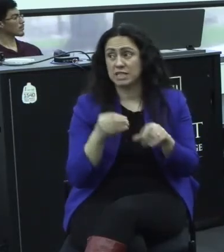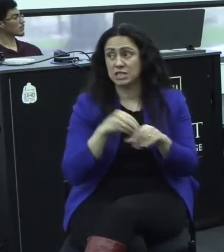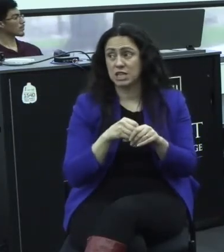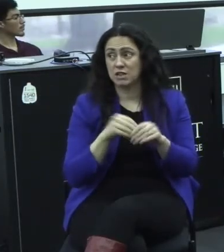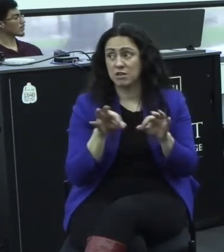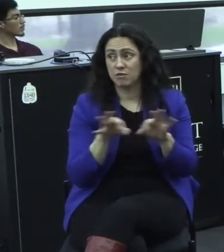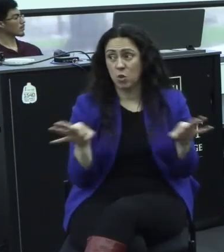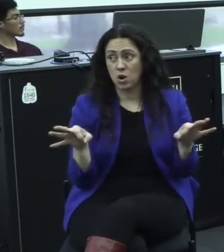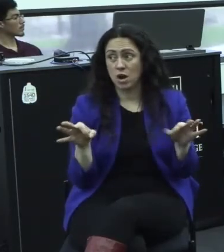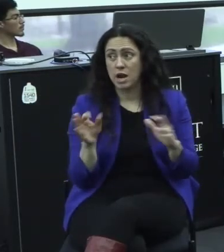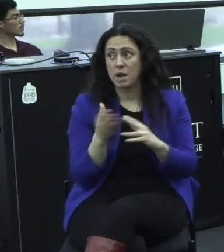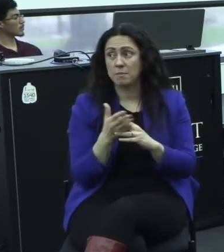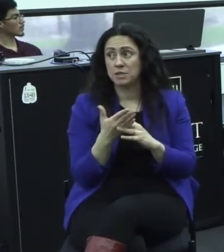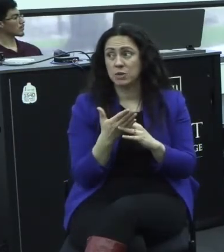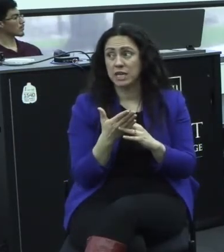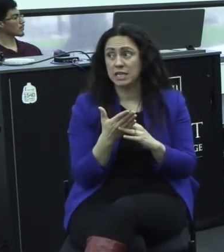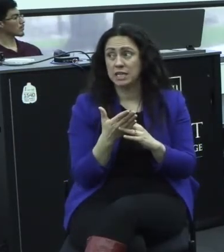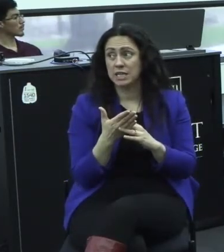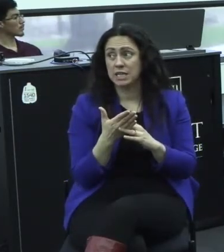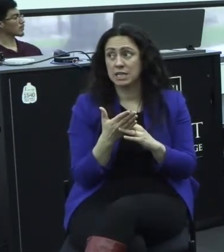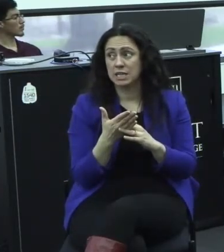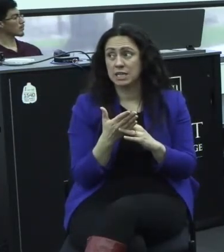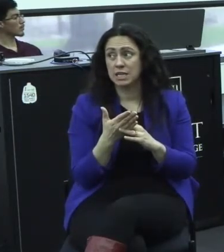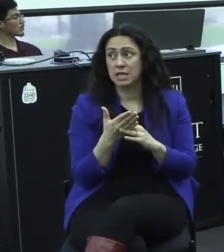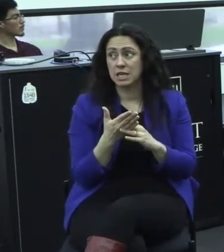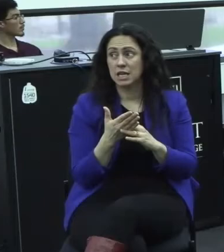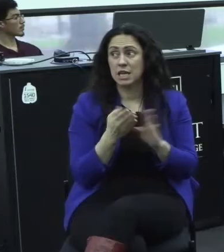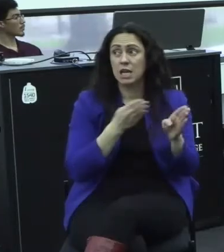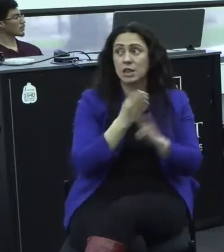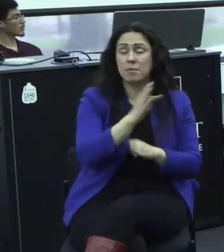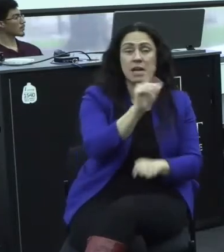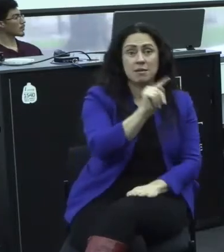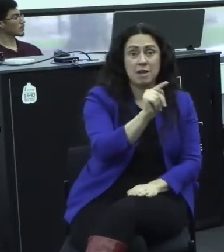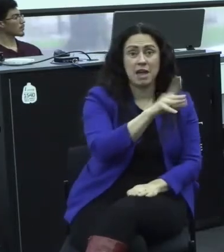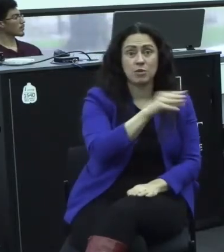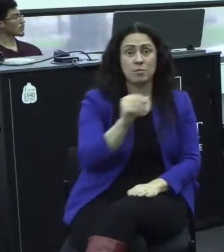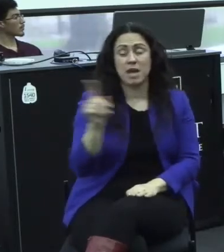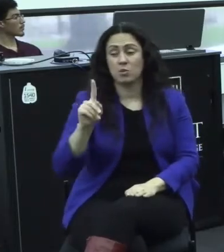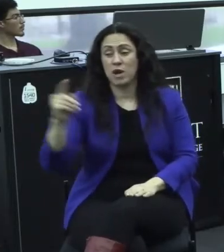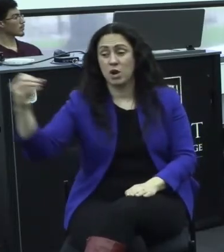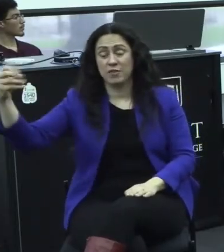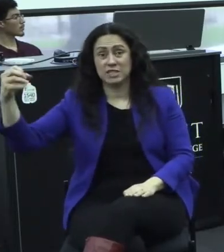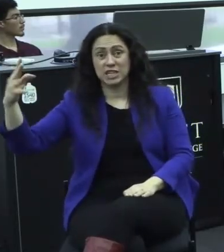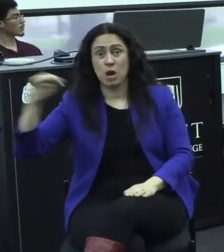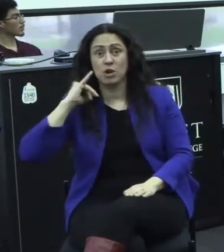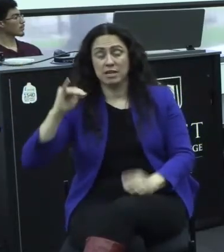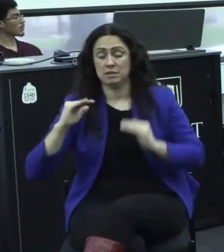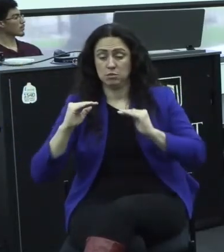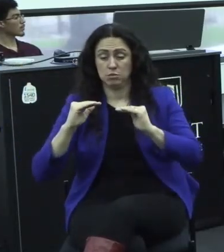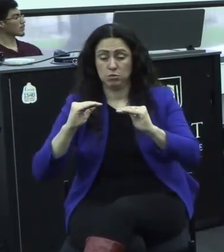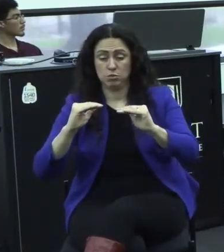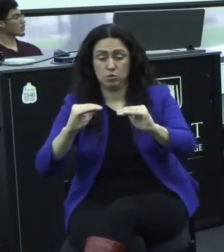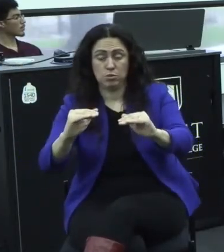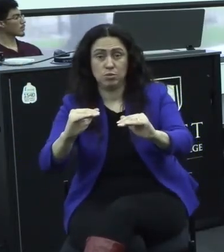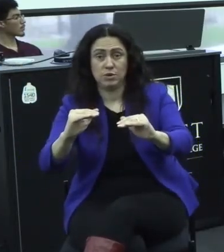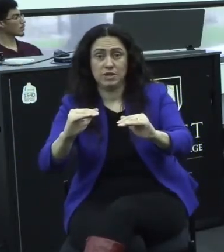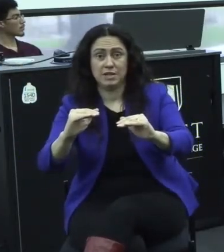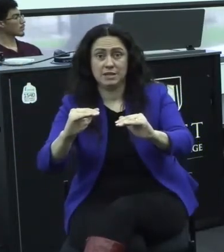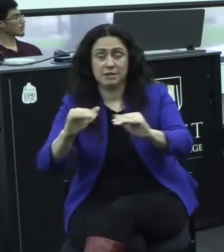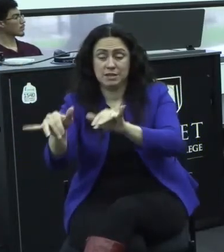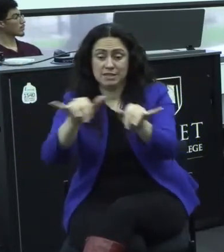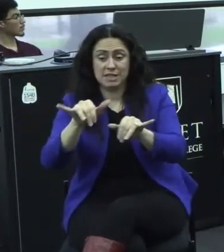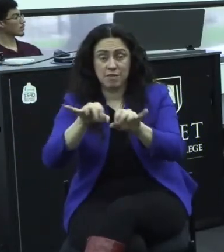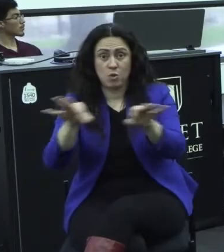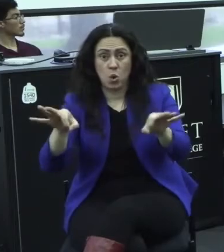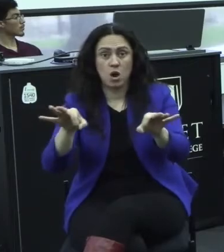floor between the main bathroom and where the shower area is. You'll also see